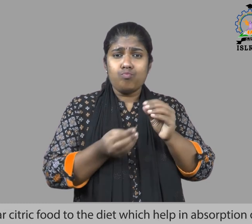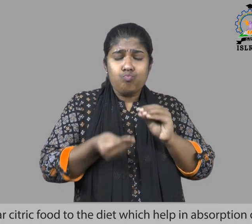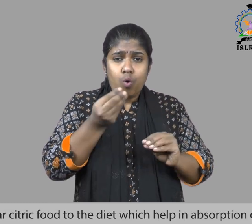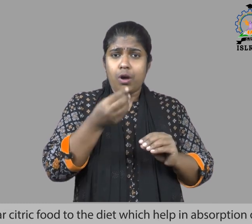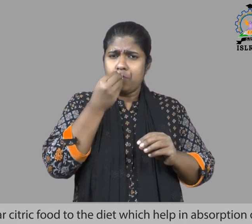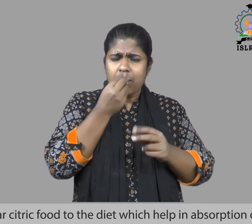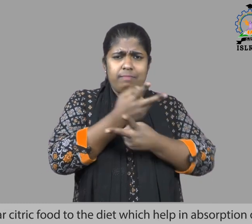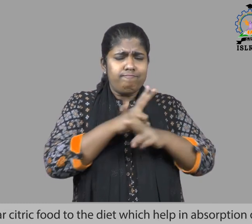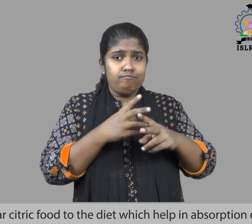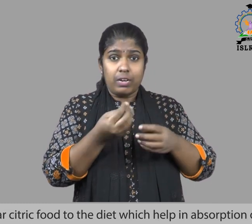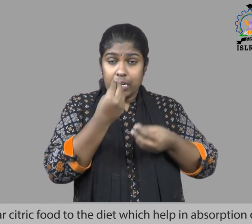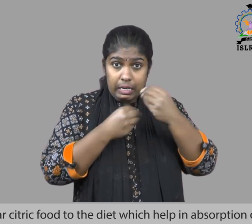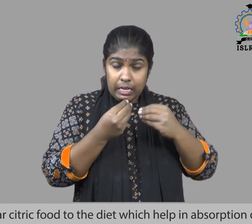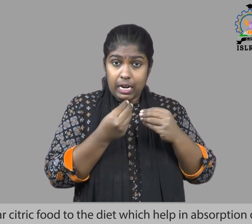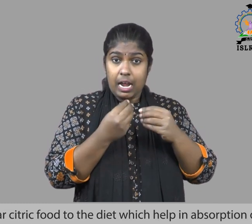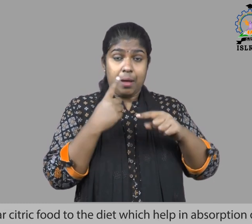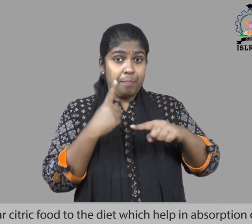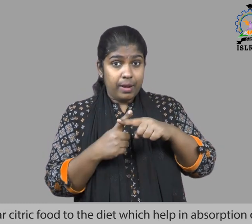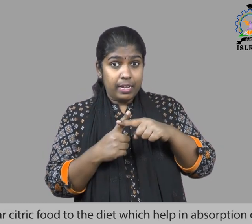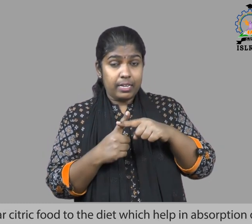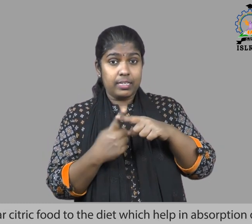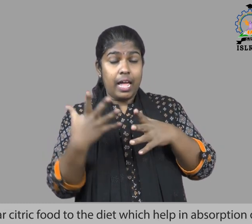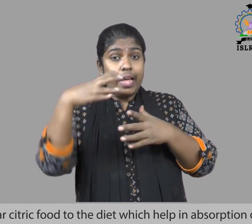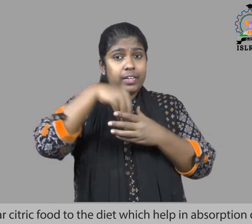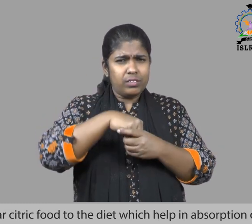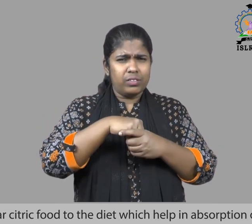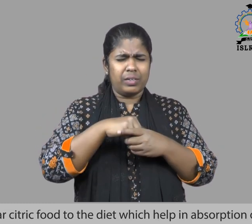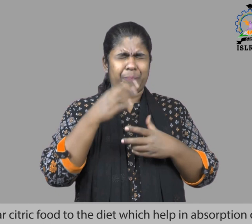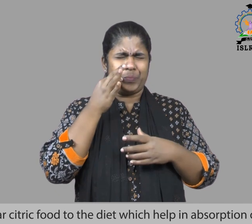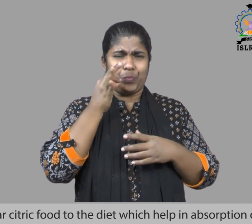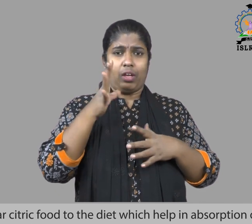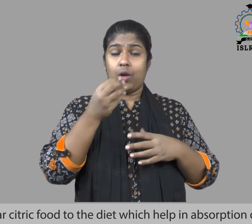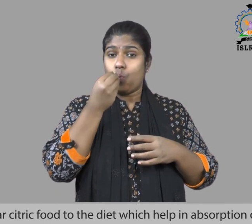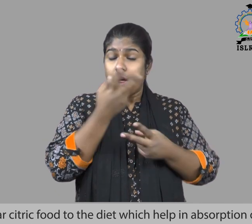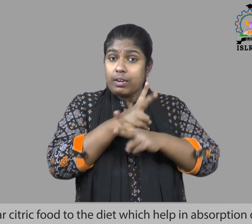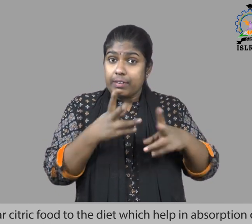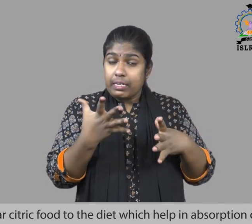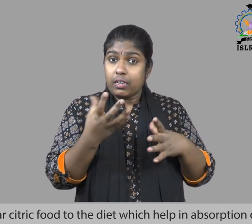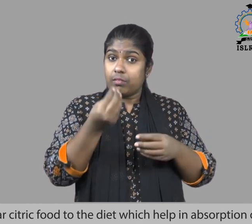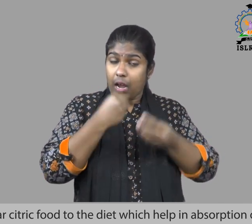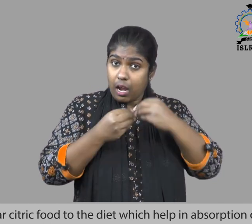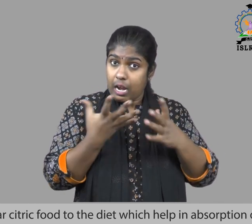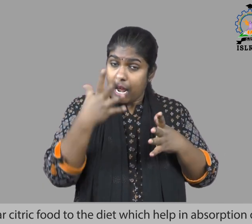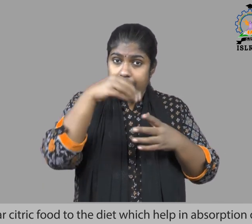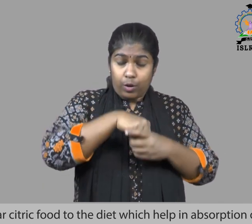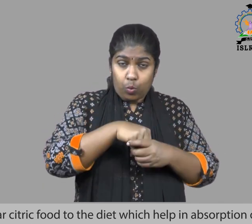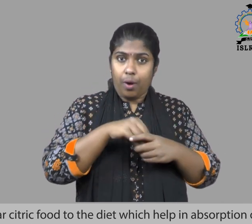Add lemon, amla, guava, and similar citric foods to the